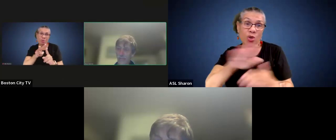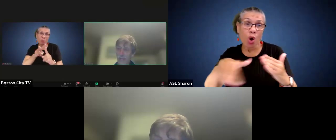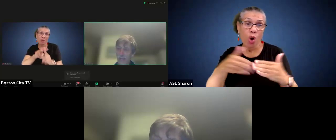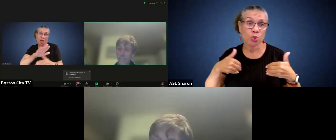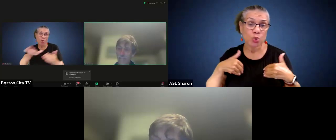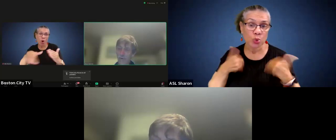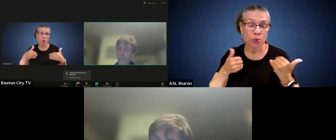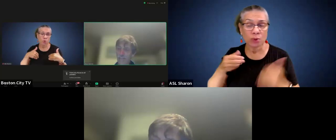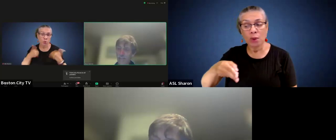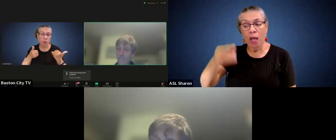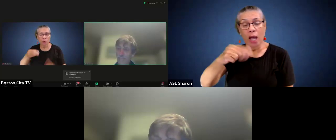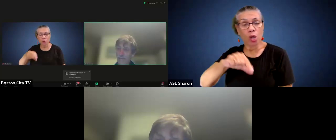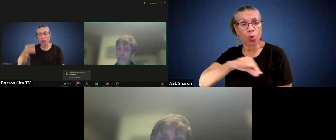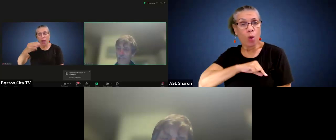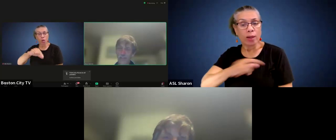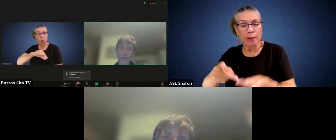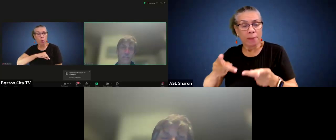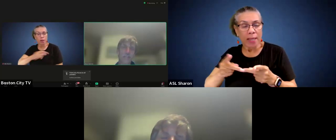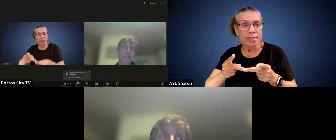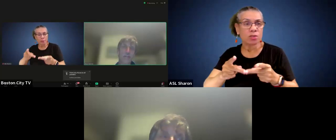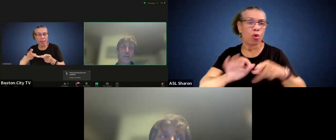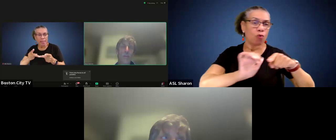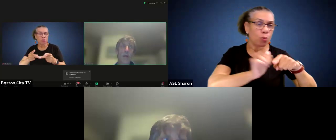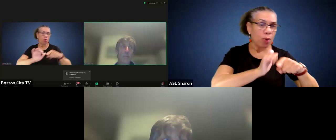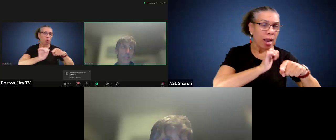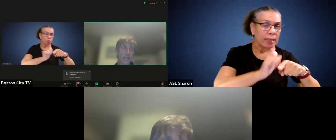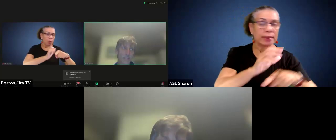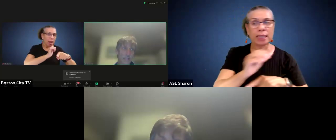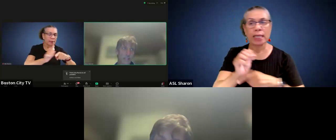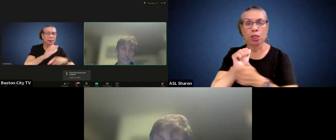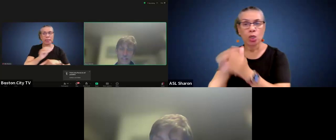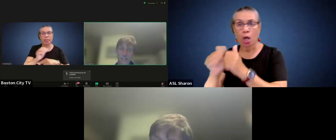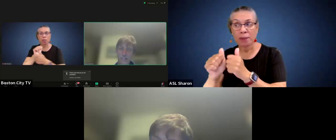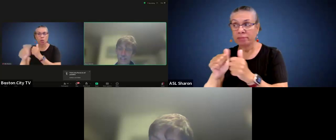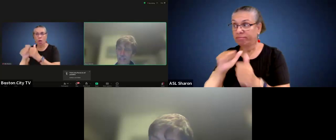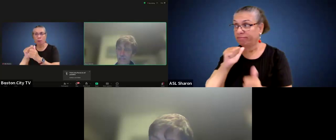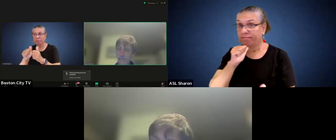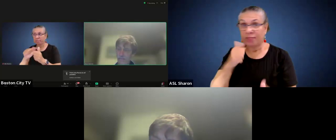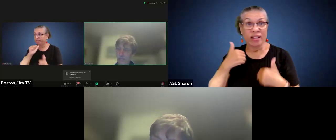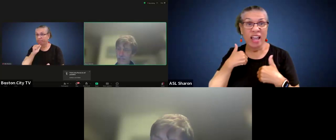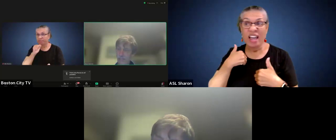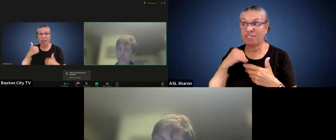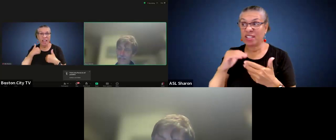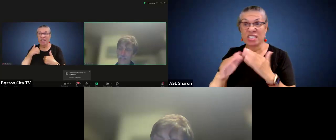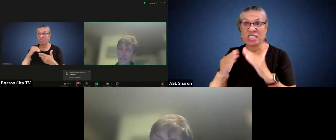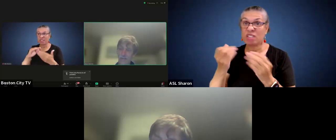high quality site for practice and competition, one which hasn't existed in the city for many, many